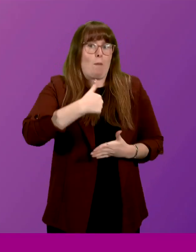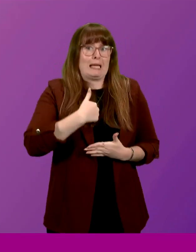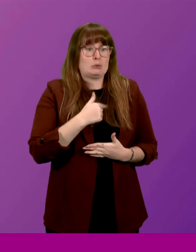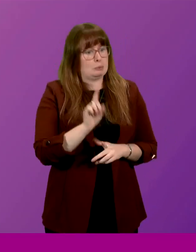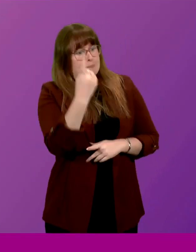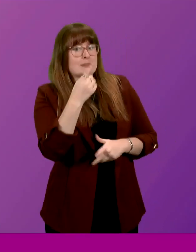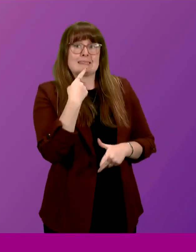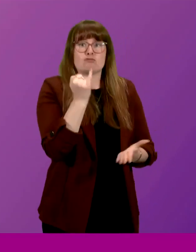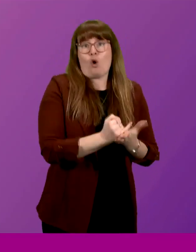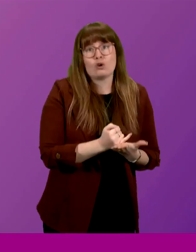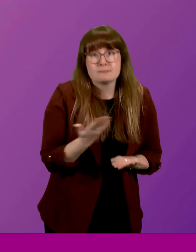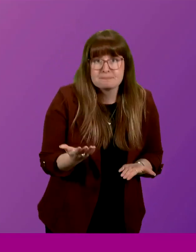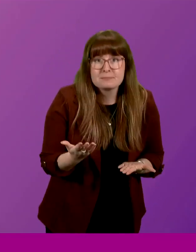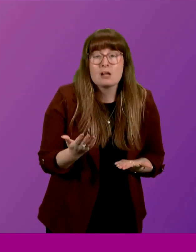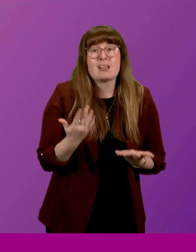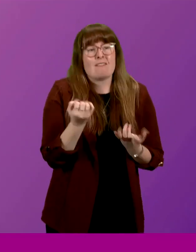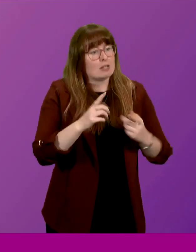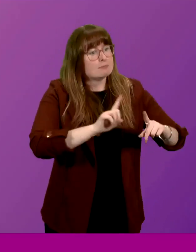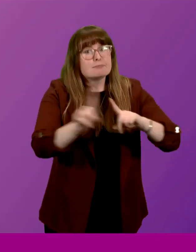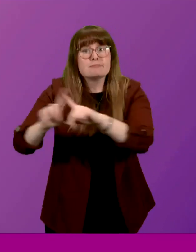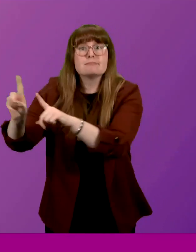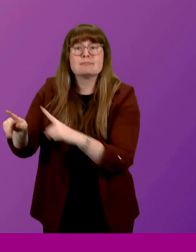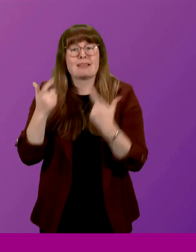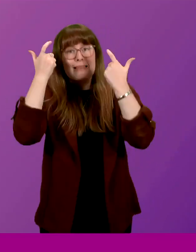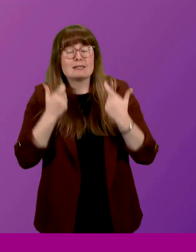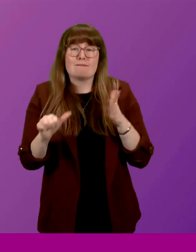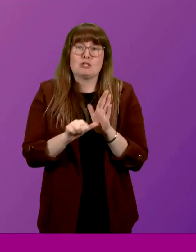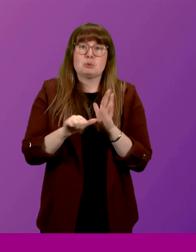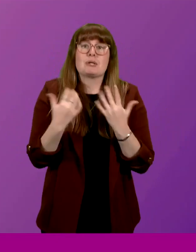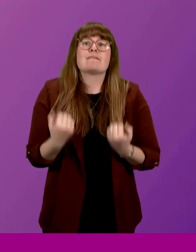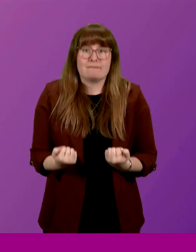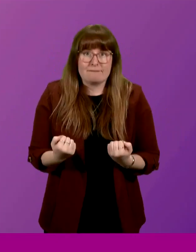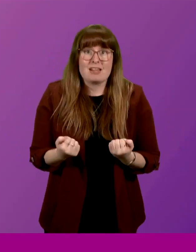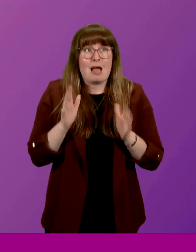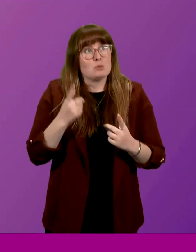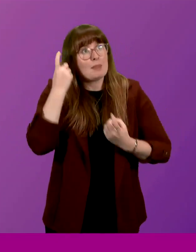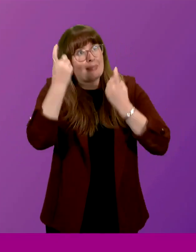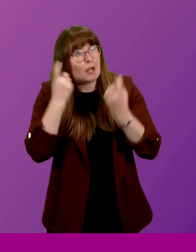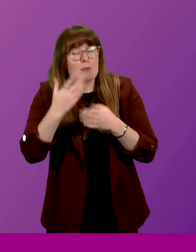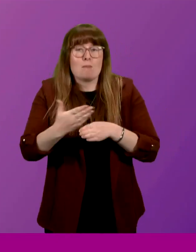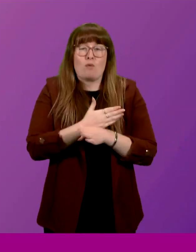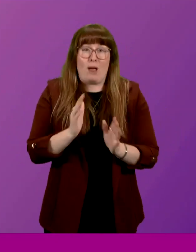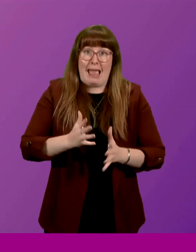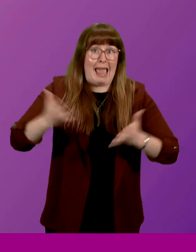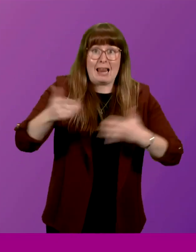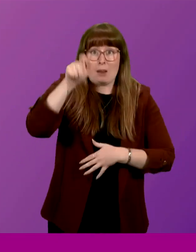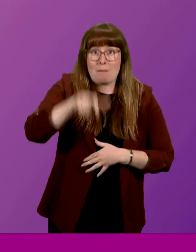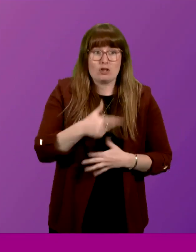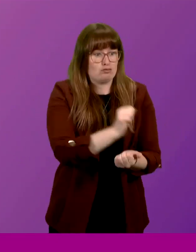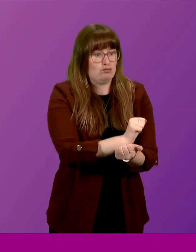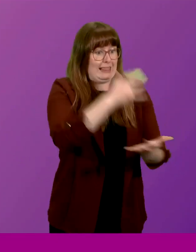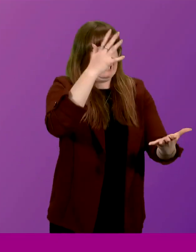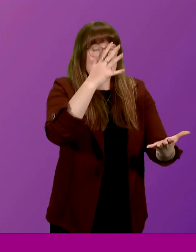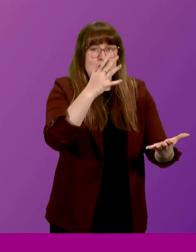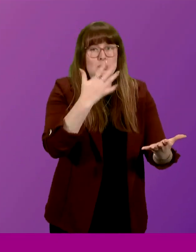there are various legislative issues that have to be considered before anyone is released,